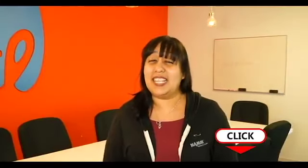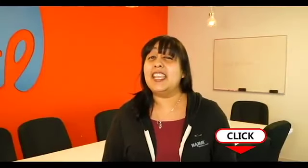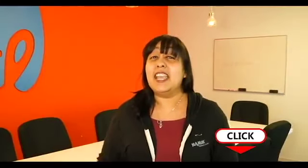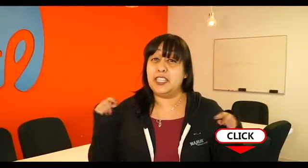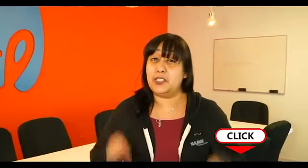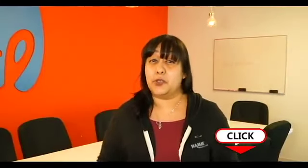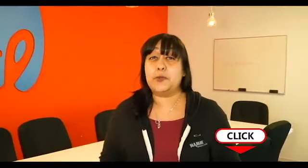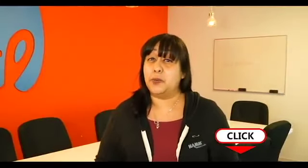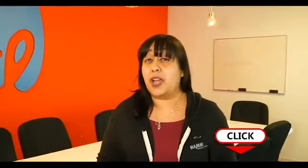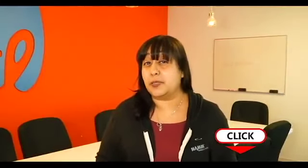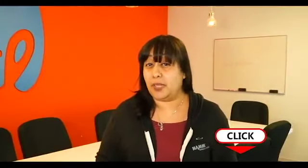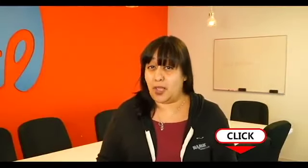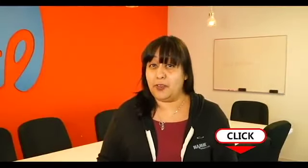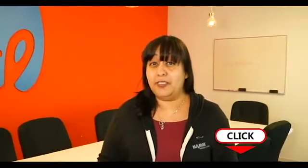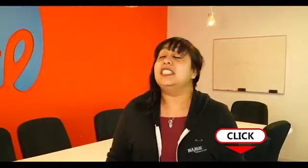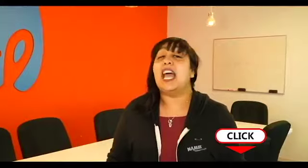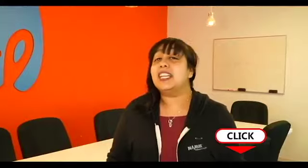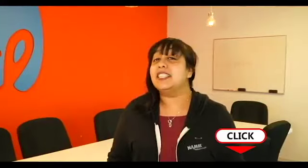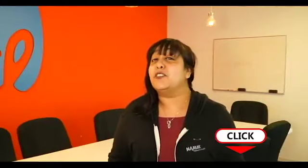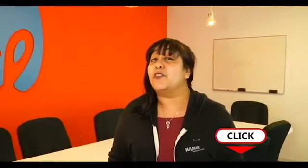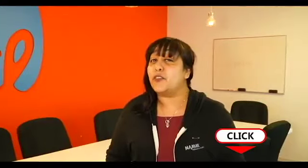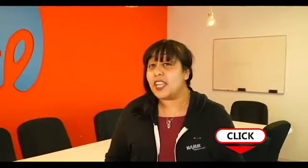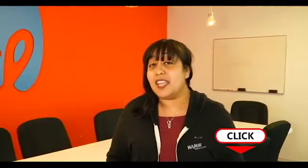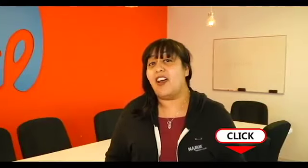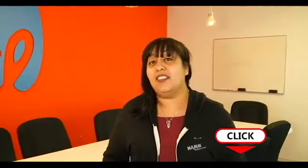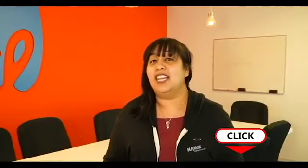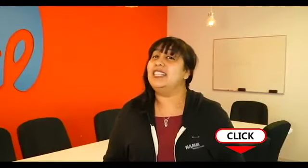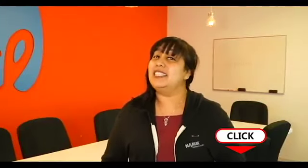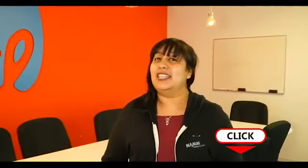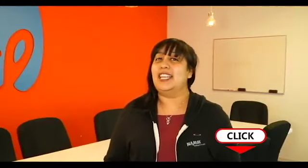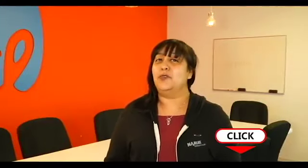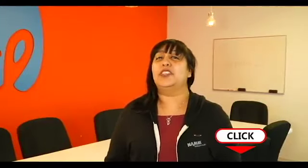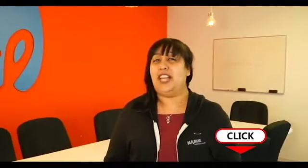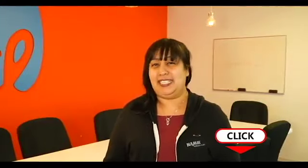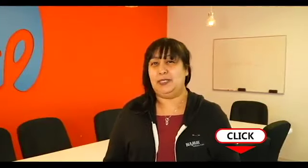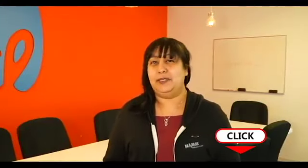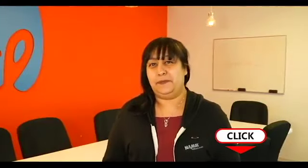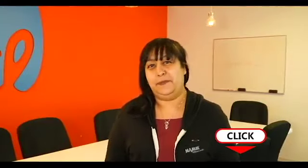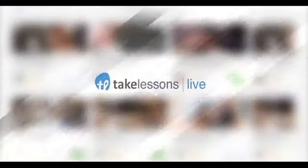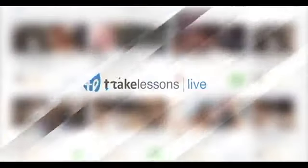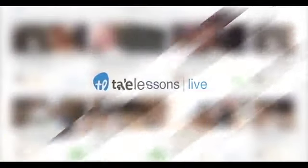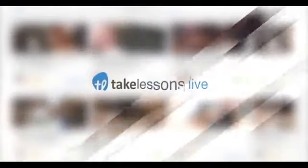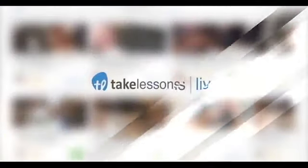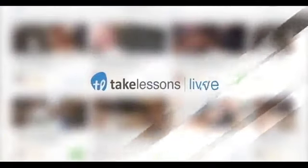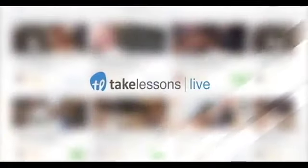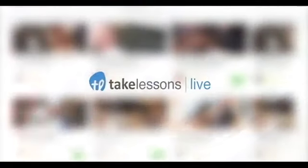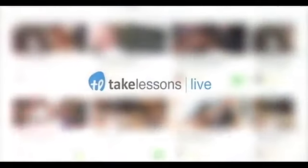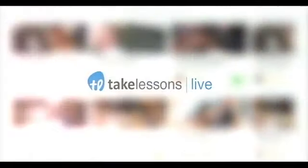click the link in the description box below to access your free online sign language classes.